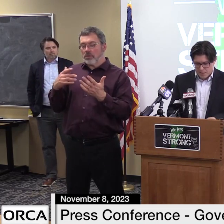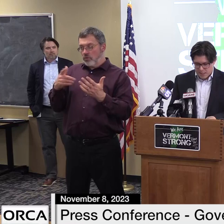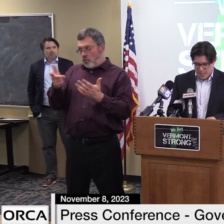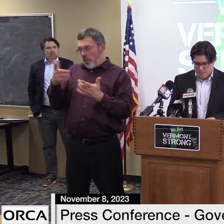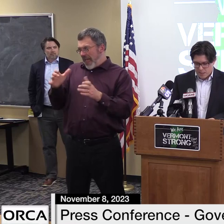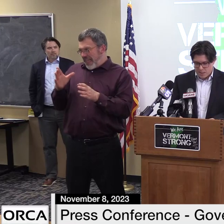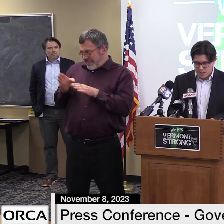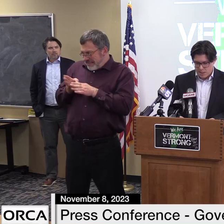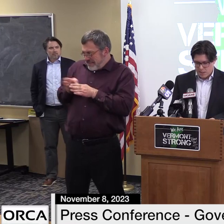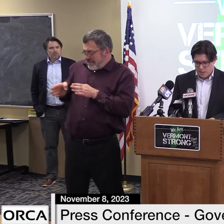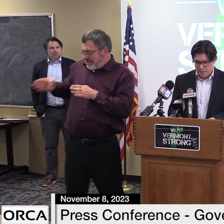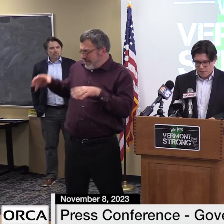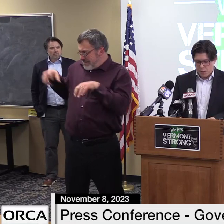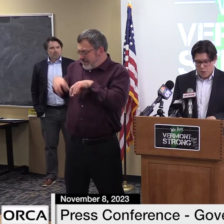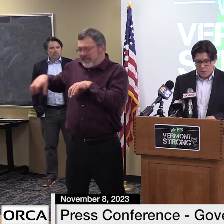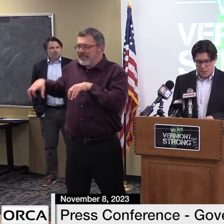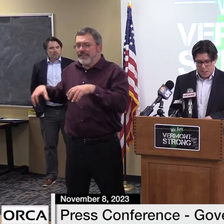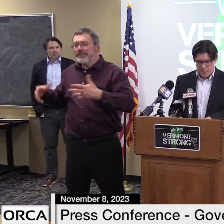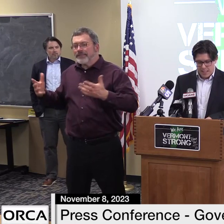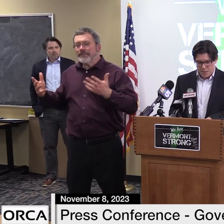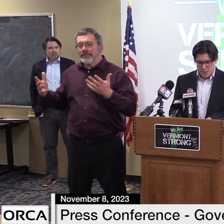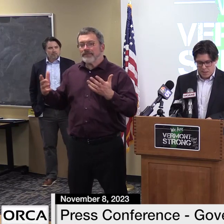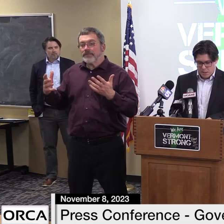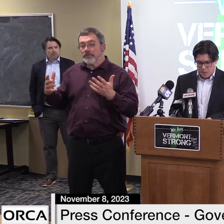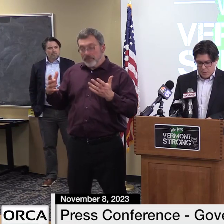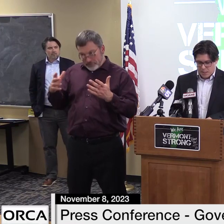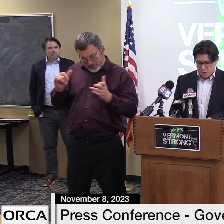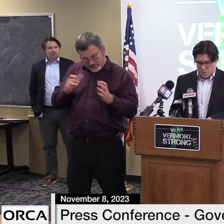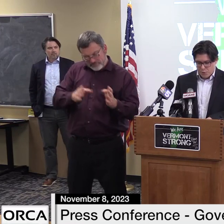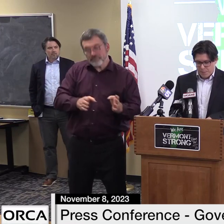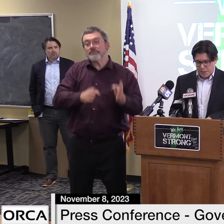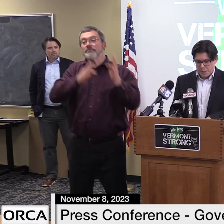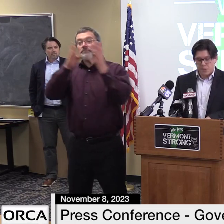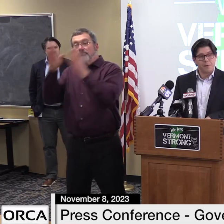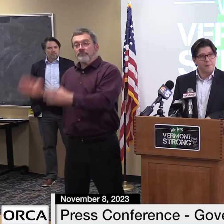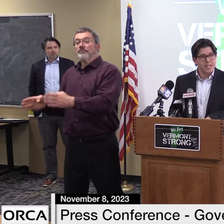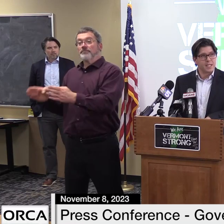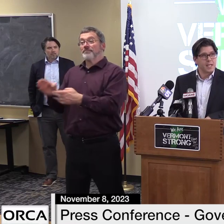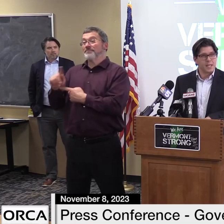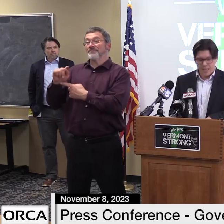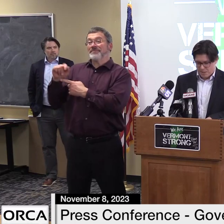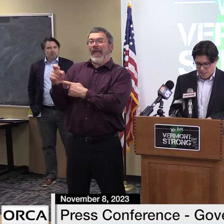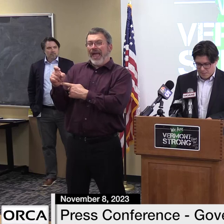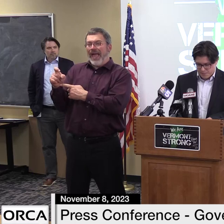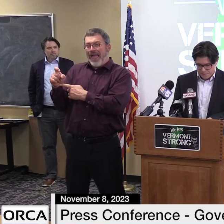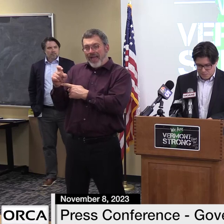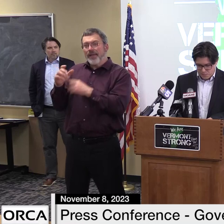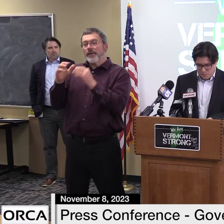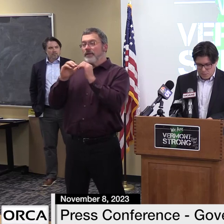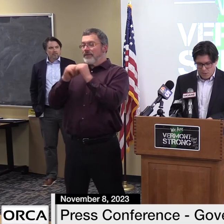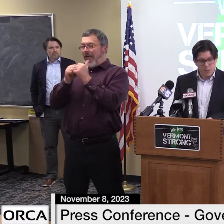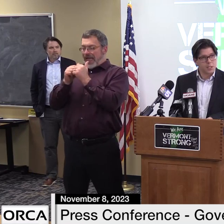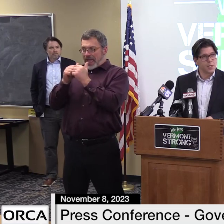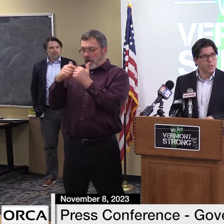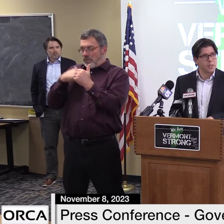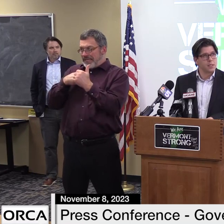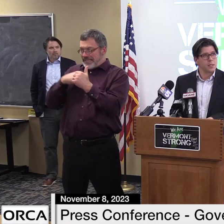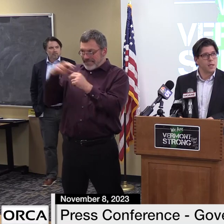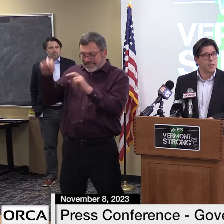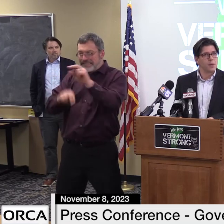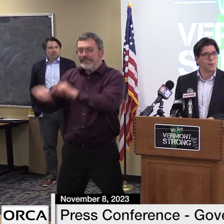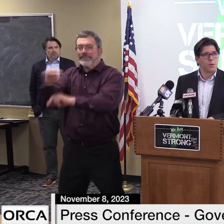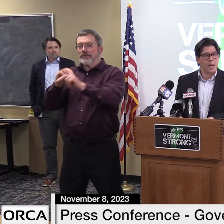When it comes to tax policy, if we're going to lower the cost of housing, we need to remove barriers to investing in housing. This